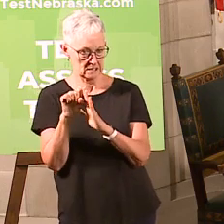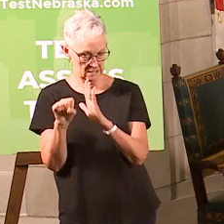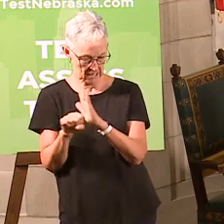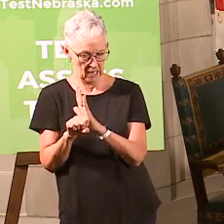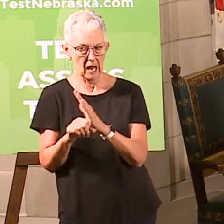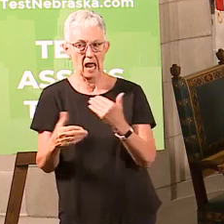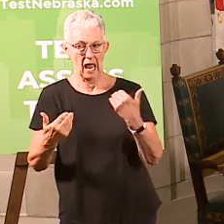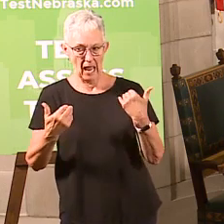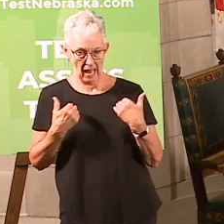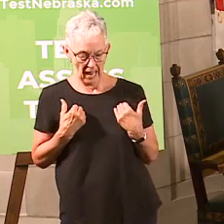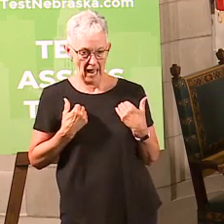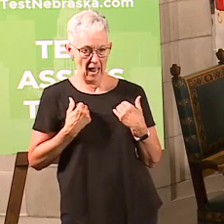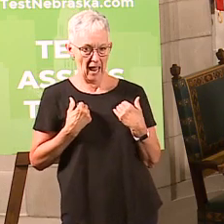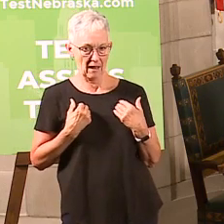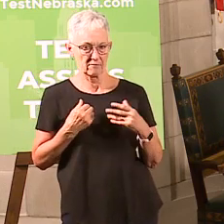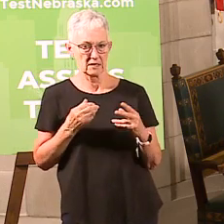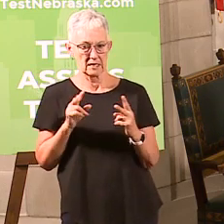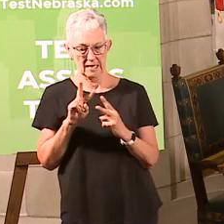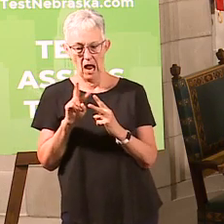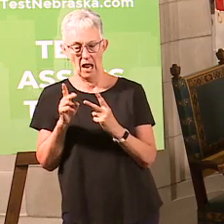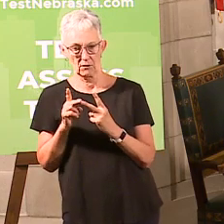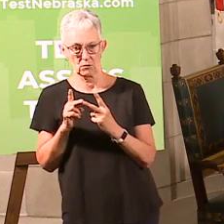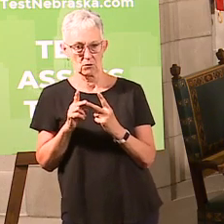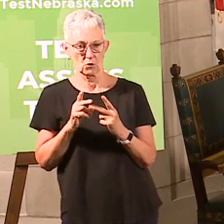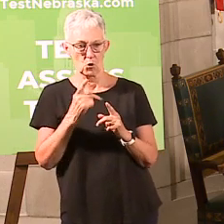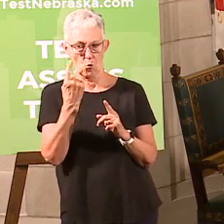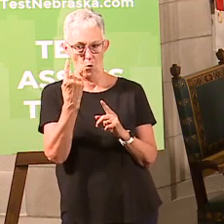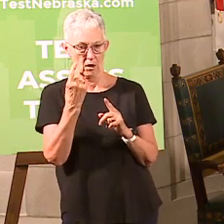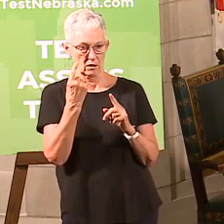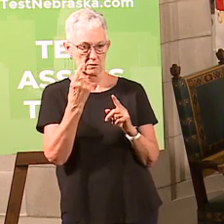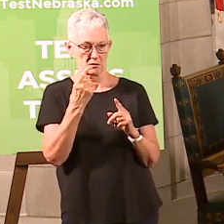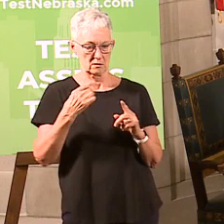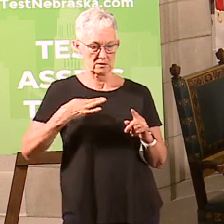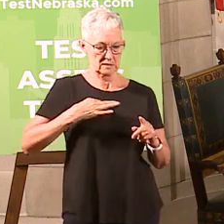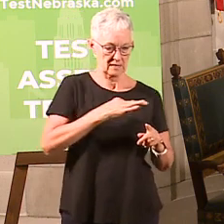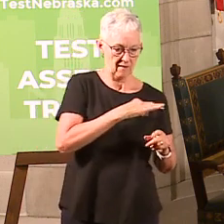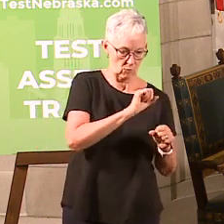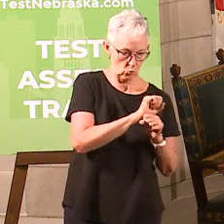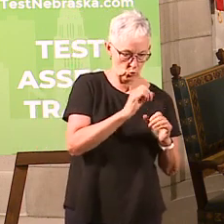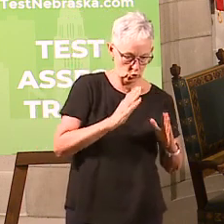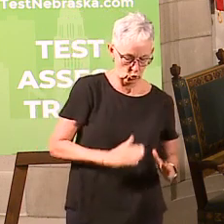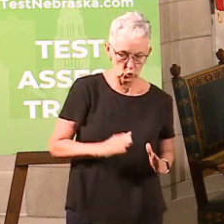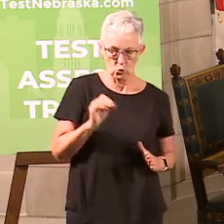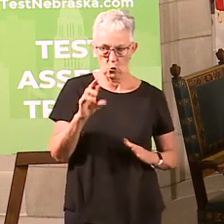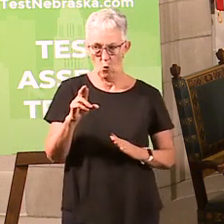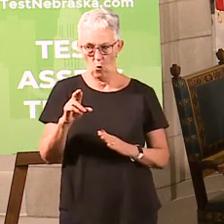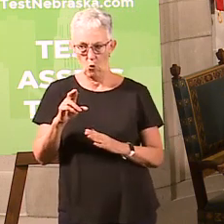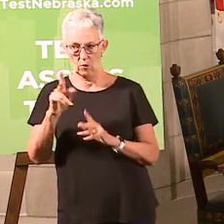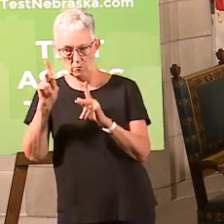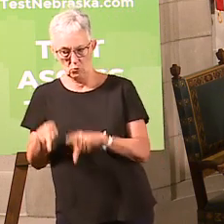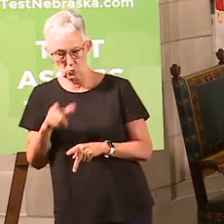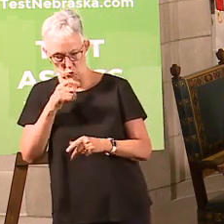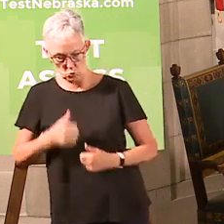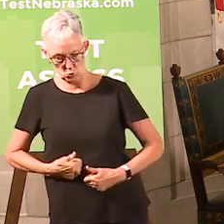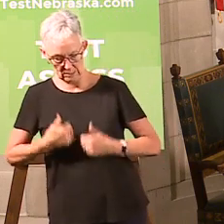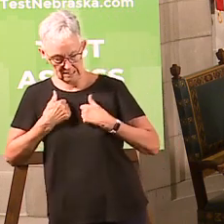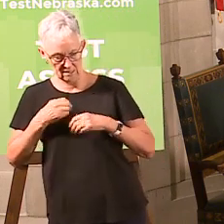that have had either a positive staff member or a positive resident of that facility test positive.